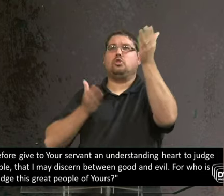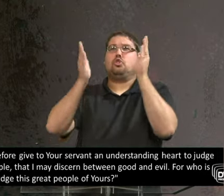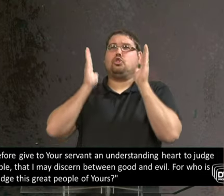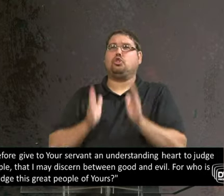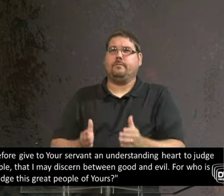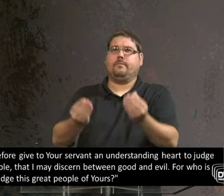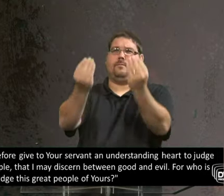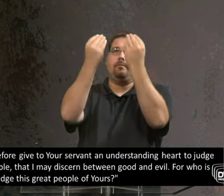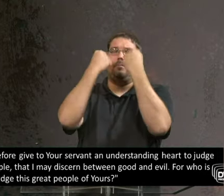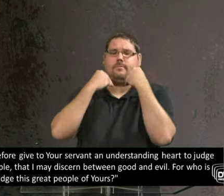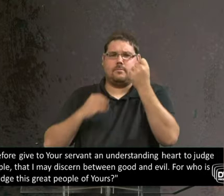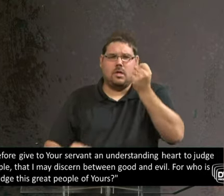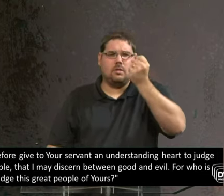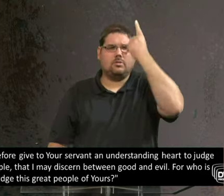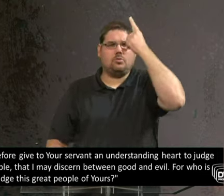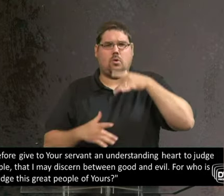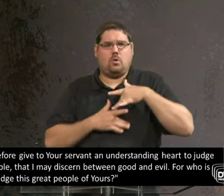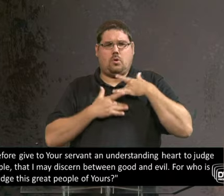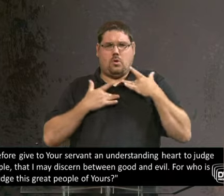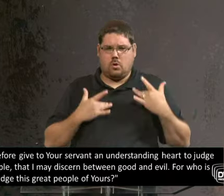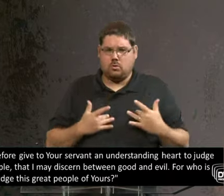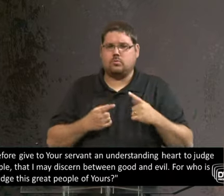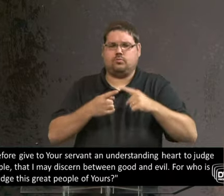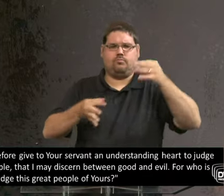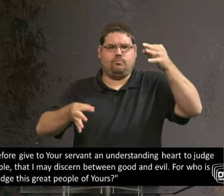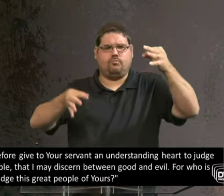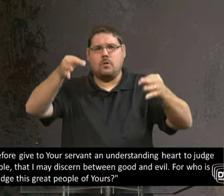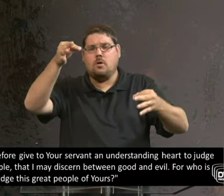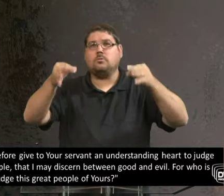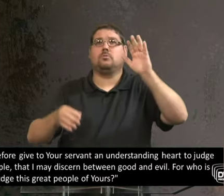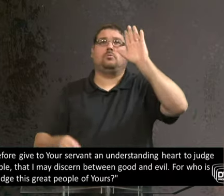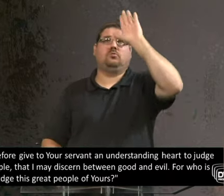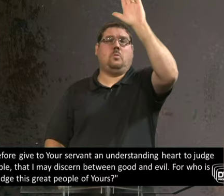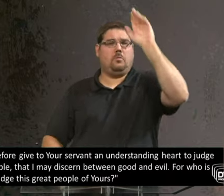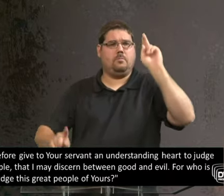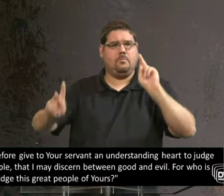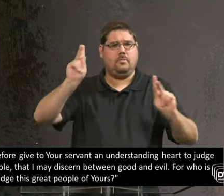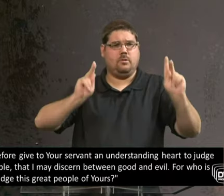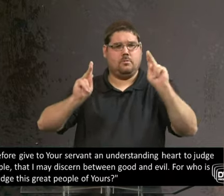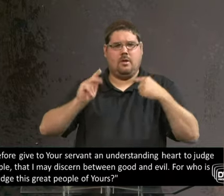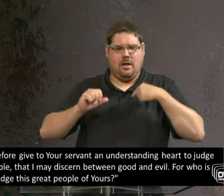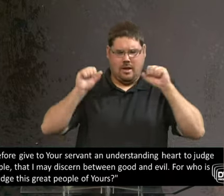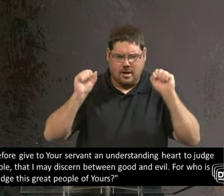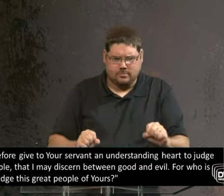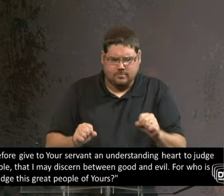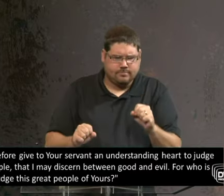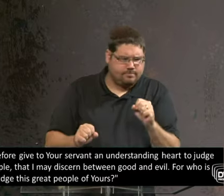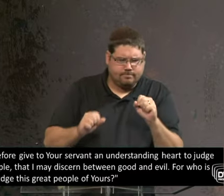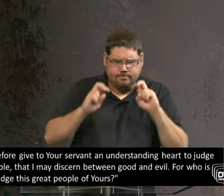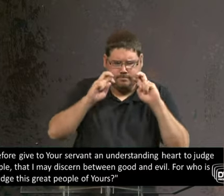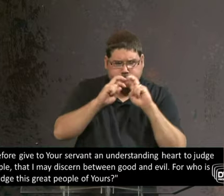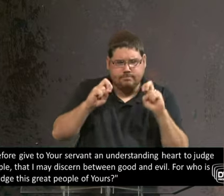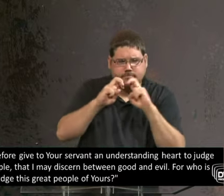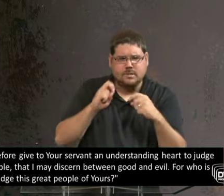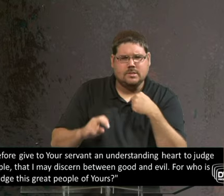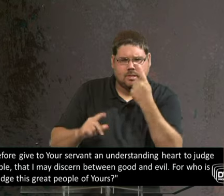Therefore, give to your servant an understanding heart to judge your people, that I may